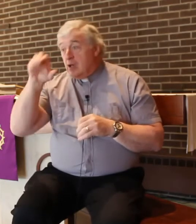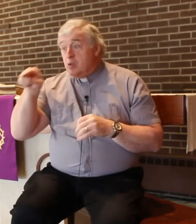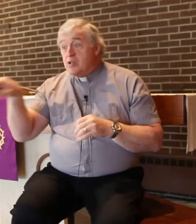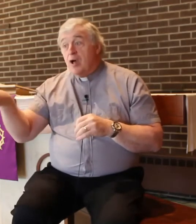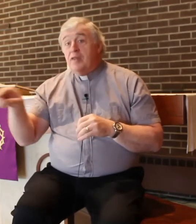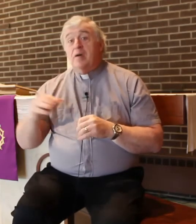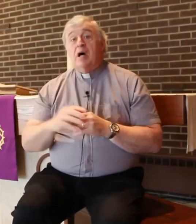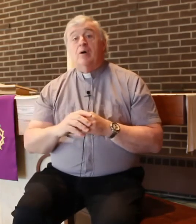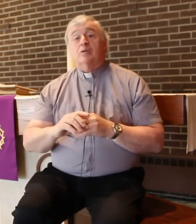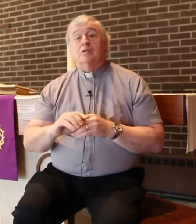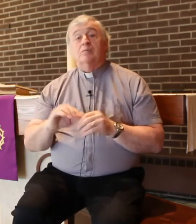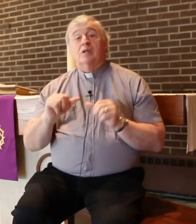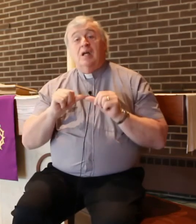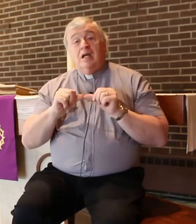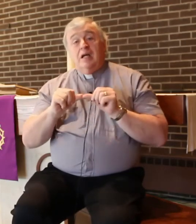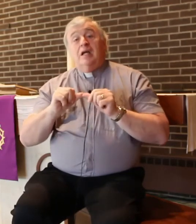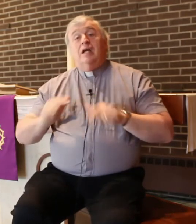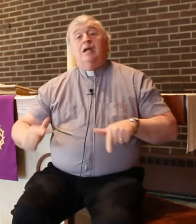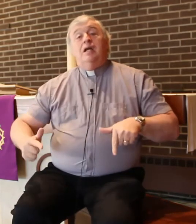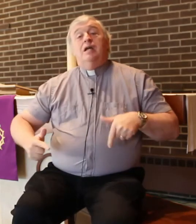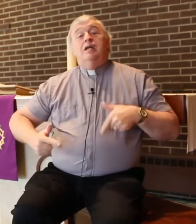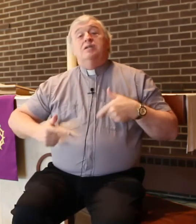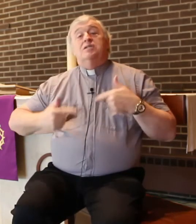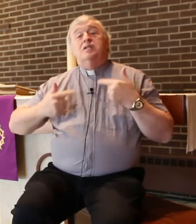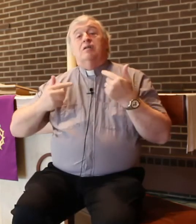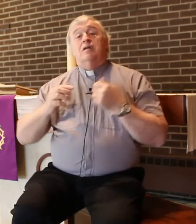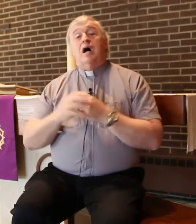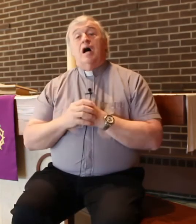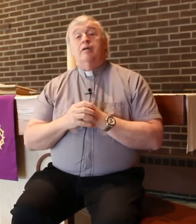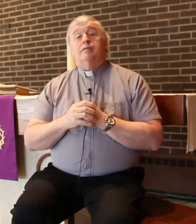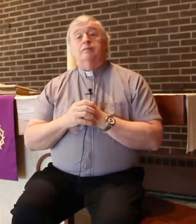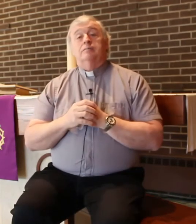who sought them out is still alive.